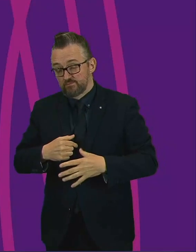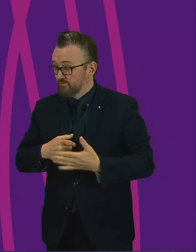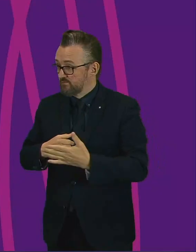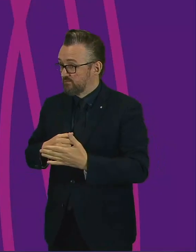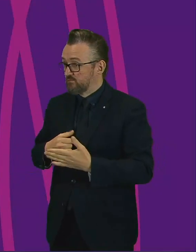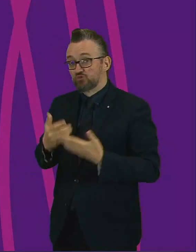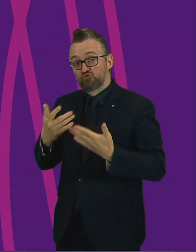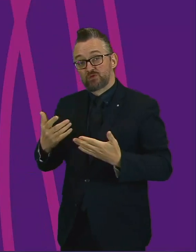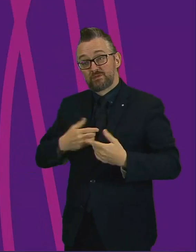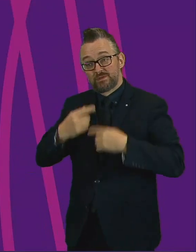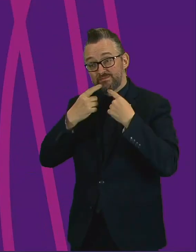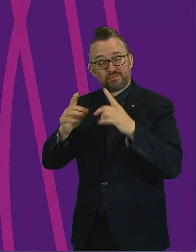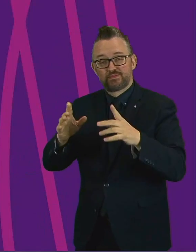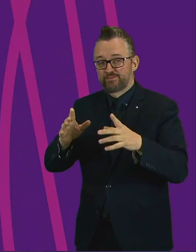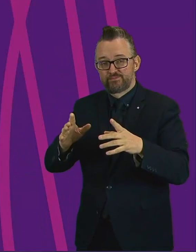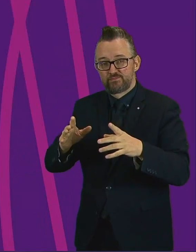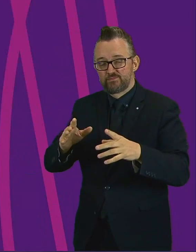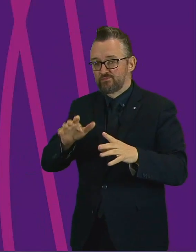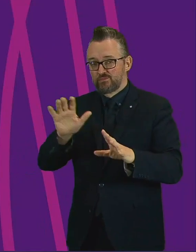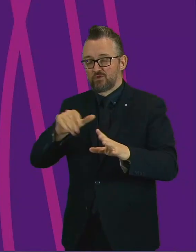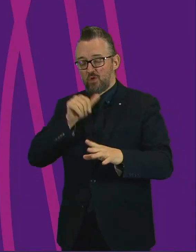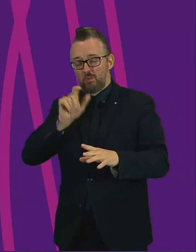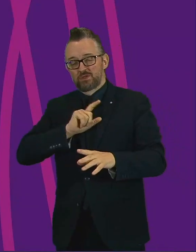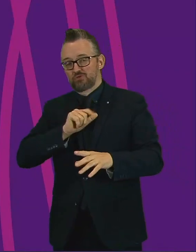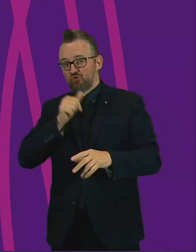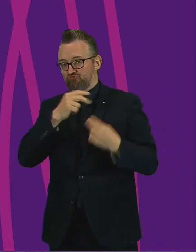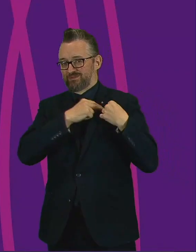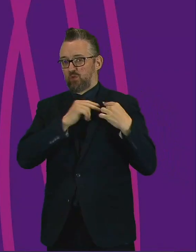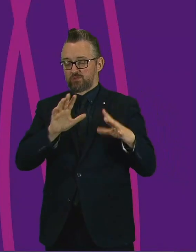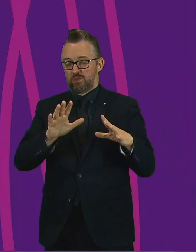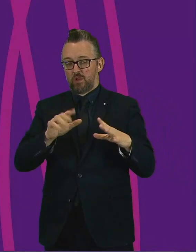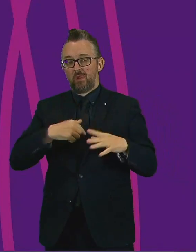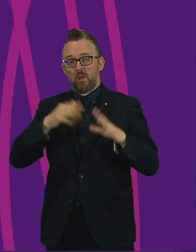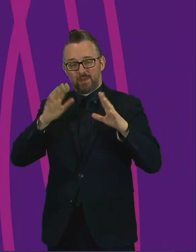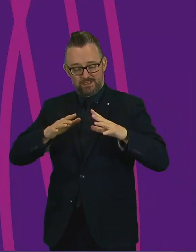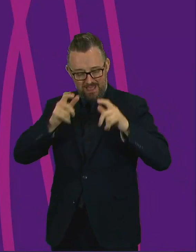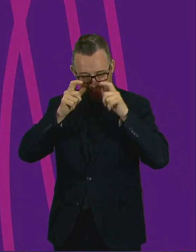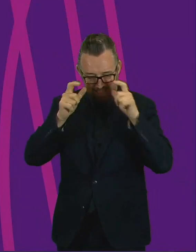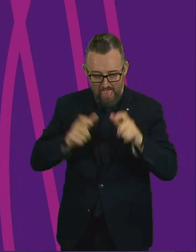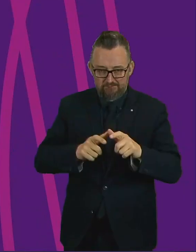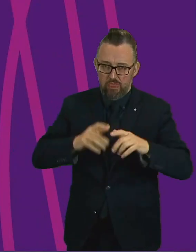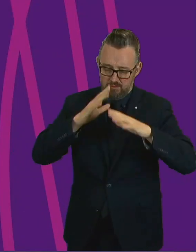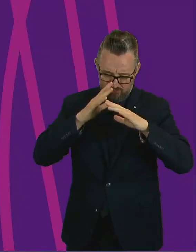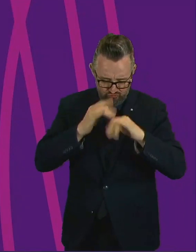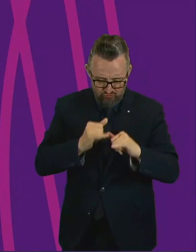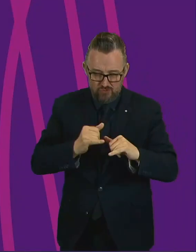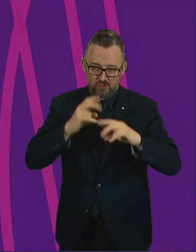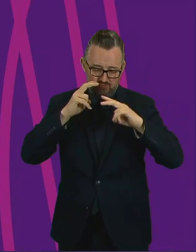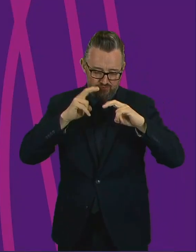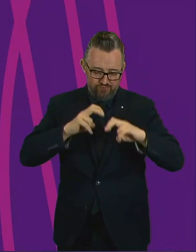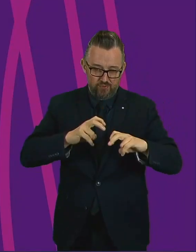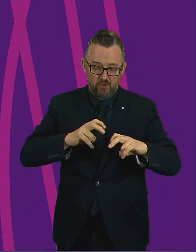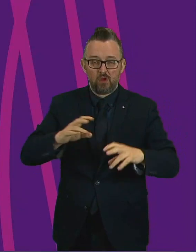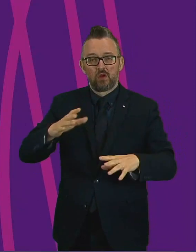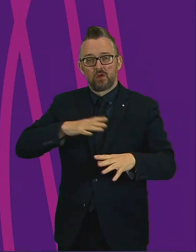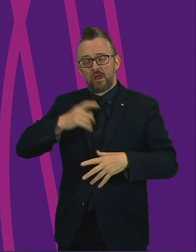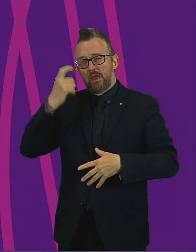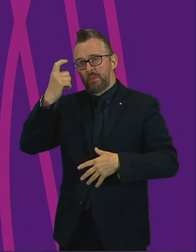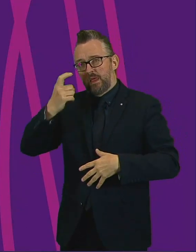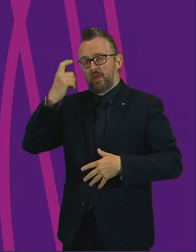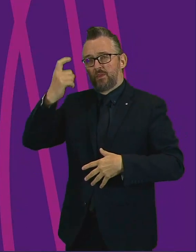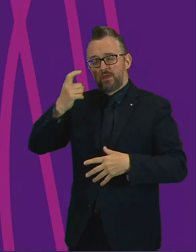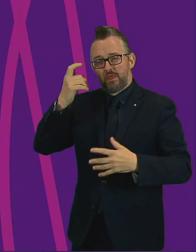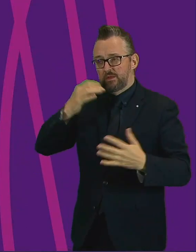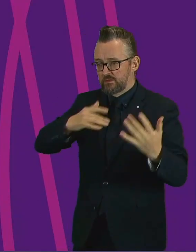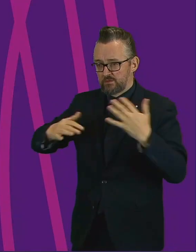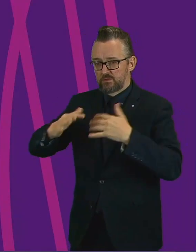be responsible of me to do so, because all of these things we have to carefully consider. And I appreciate that as we consider these things, as to some